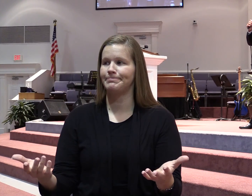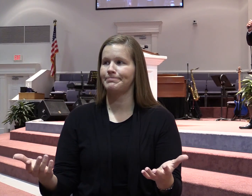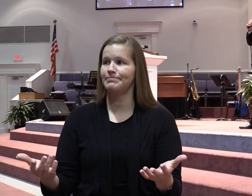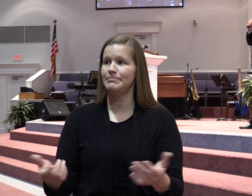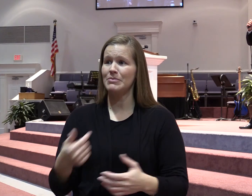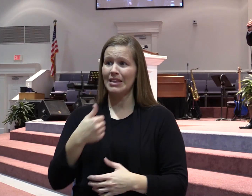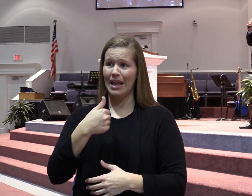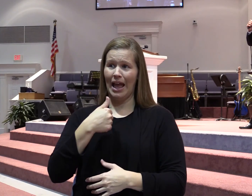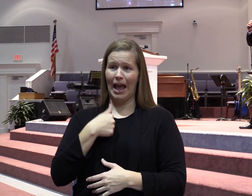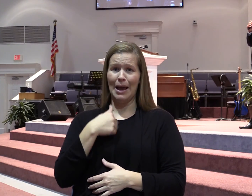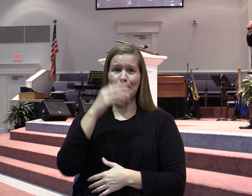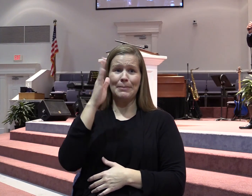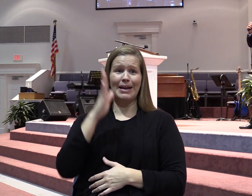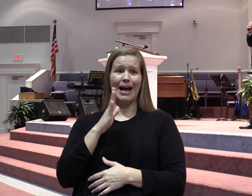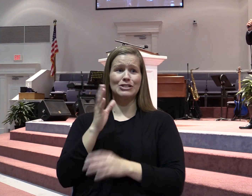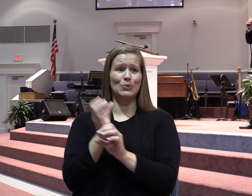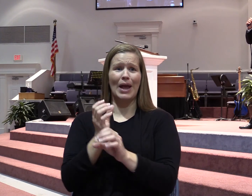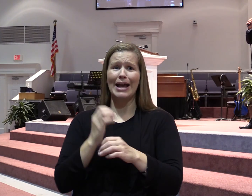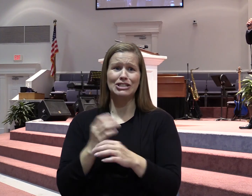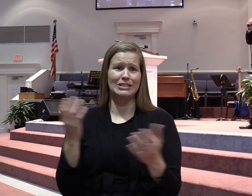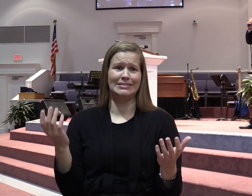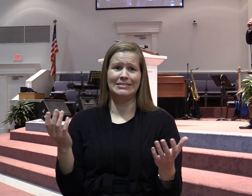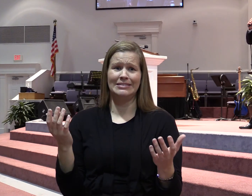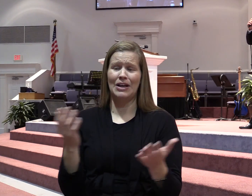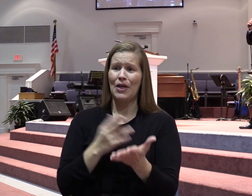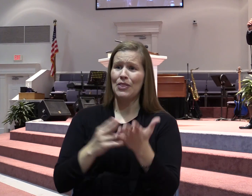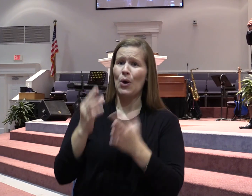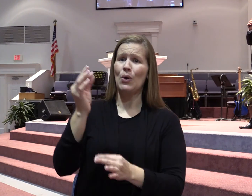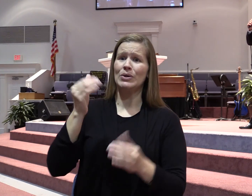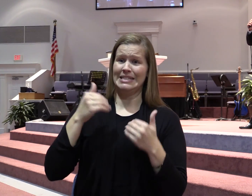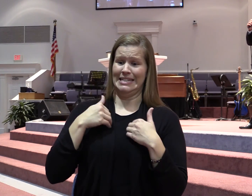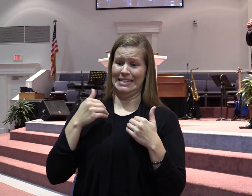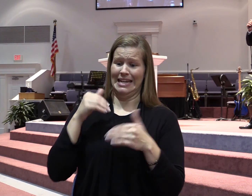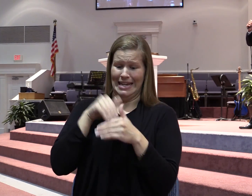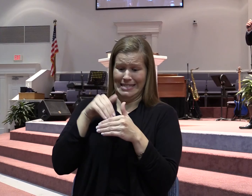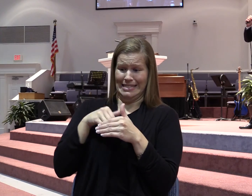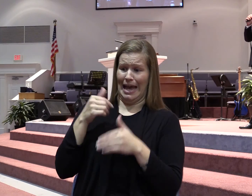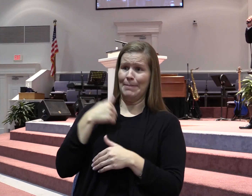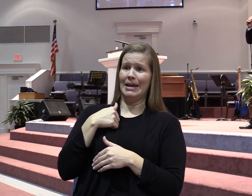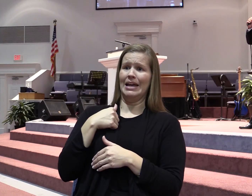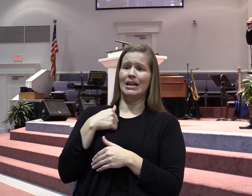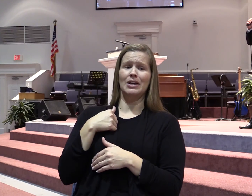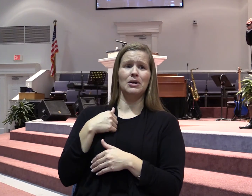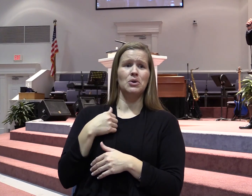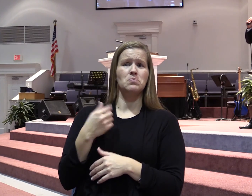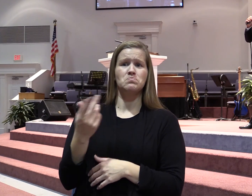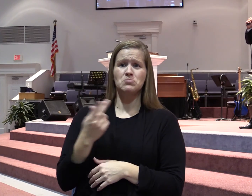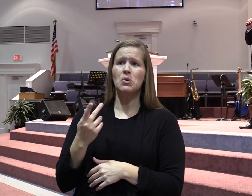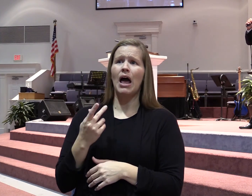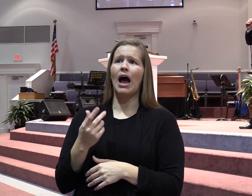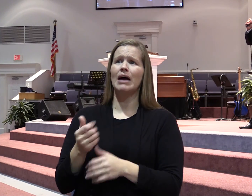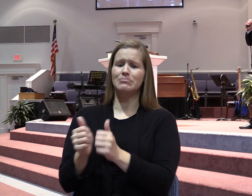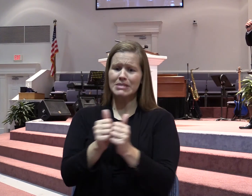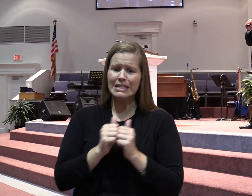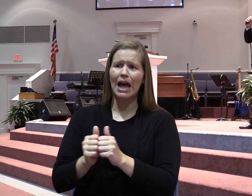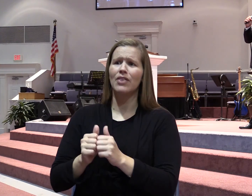Because I am God's touch in this creation. And when the Holy Ghost in me touches the Holy Ghost in you, something ought to happen. Something